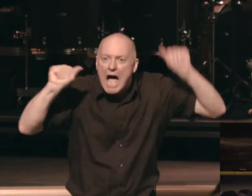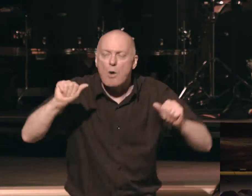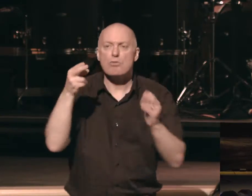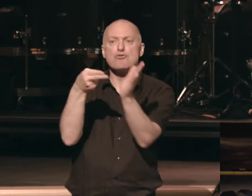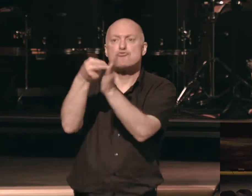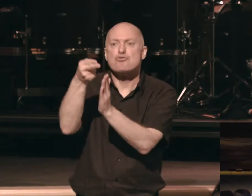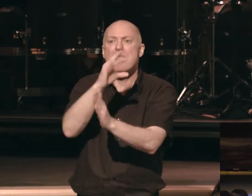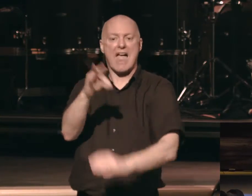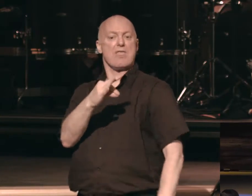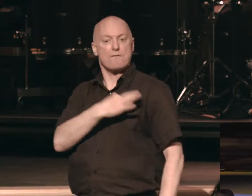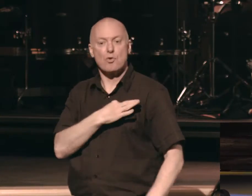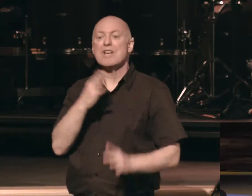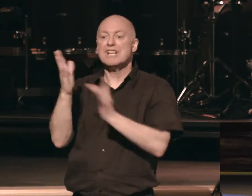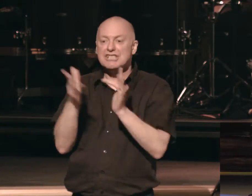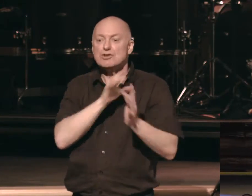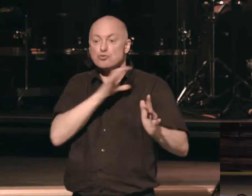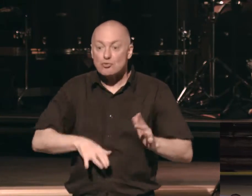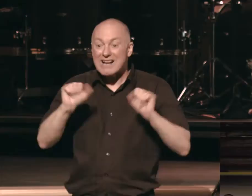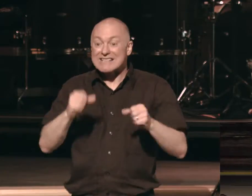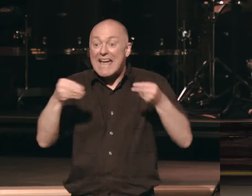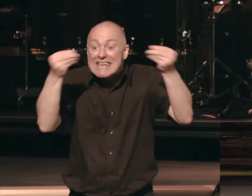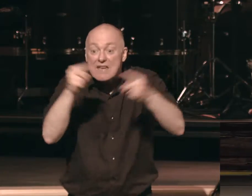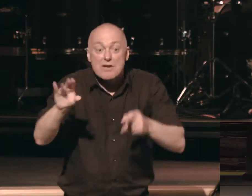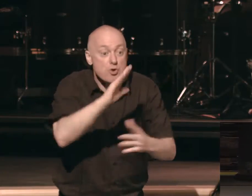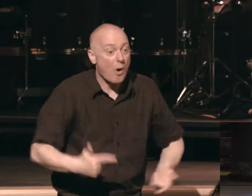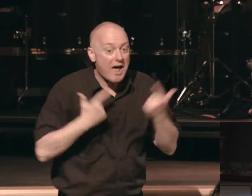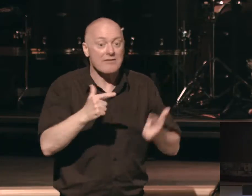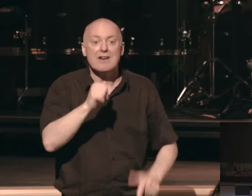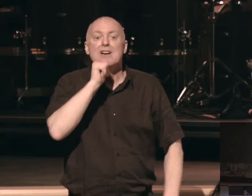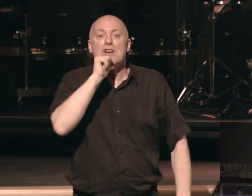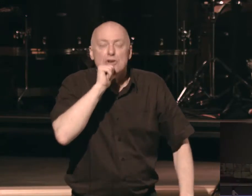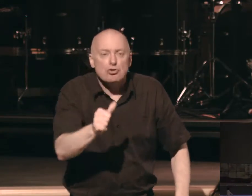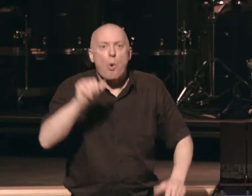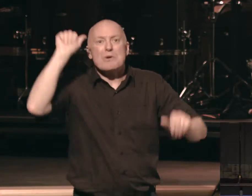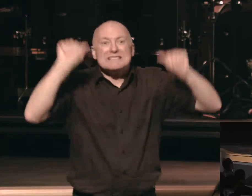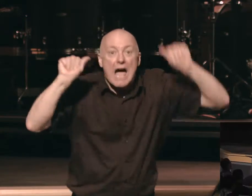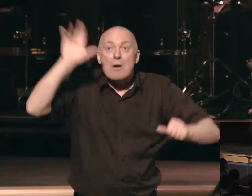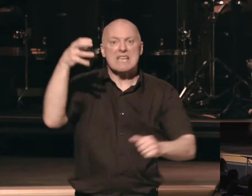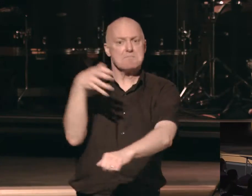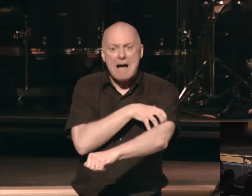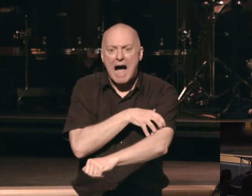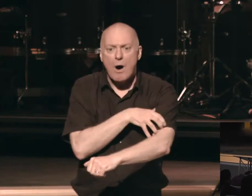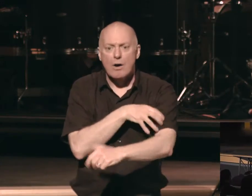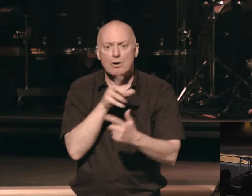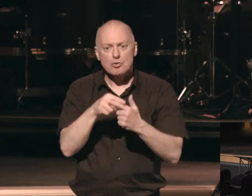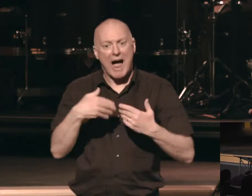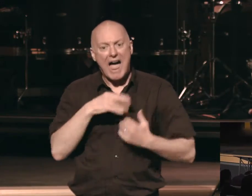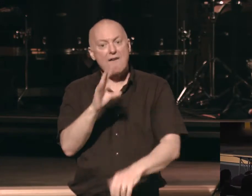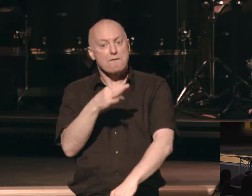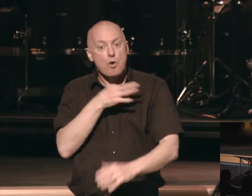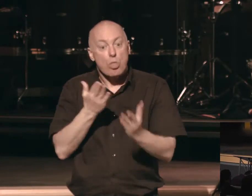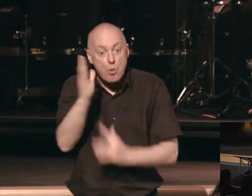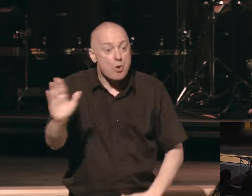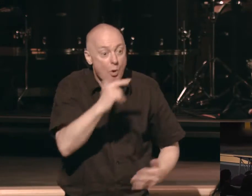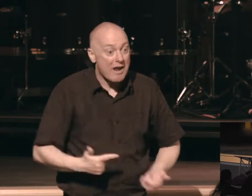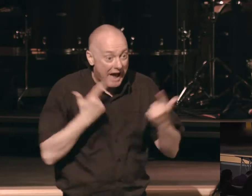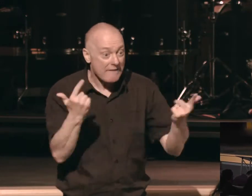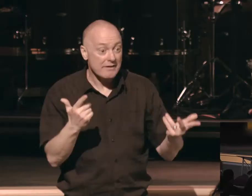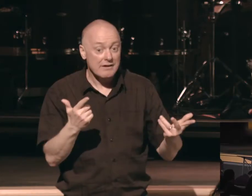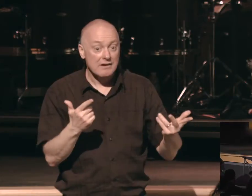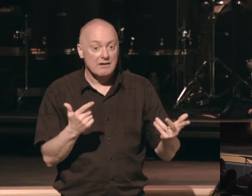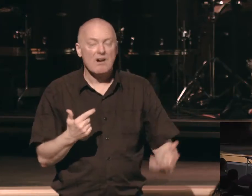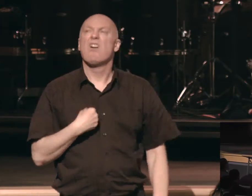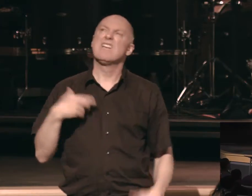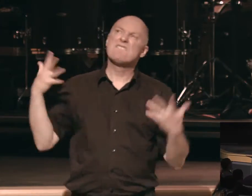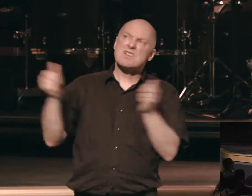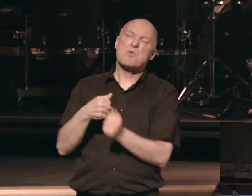underestimate the truth and the fruit that Jesus Christ can give in your life. Don't ever underestimate His power to bear fruit through your life.